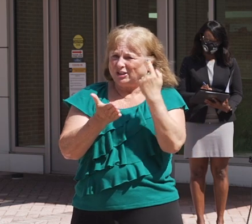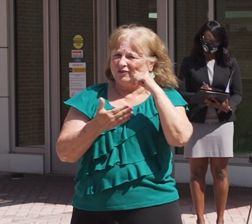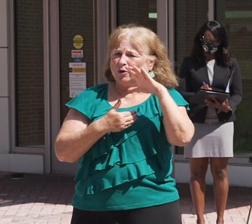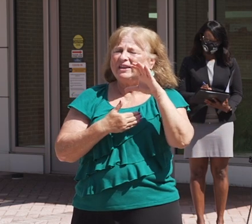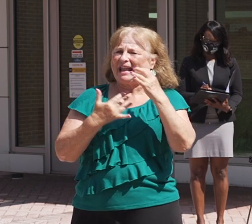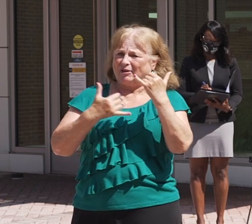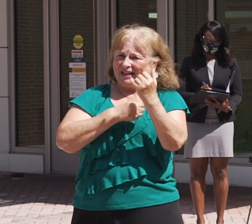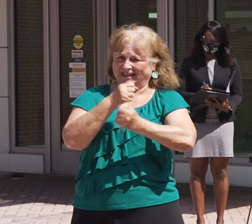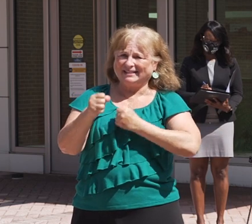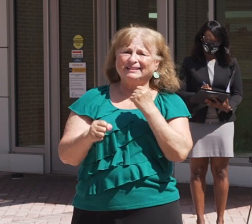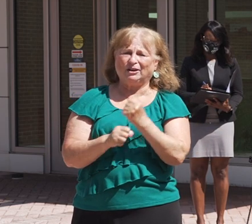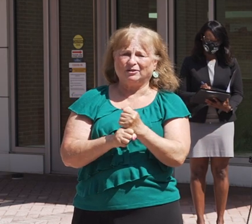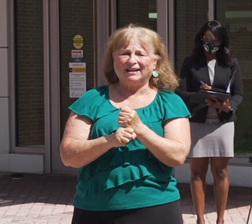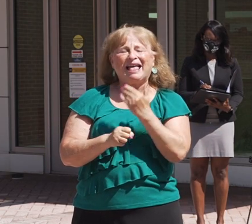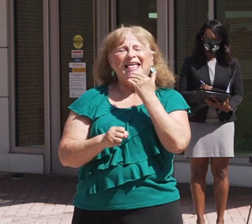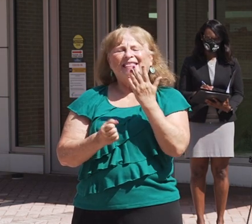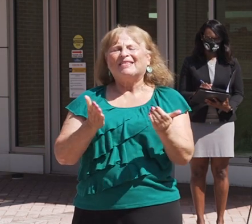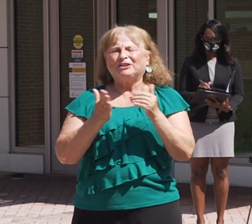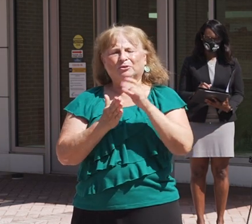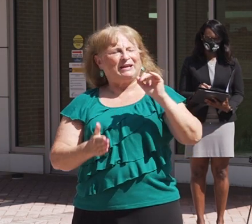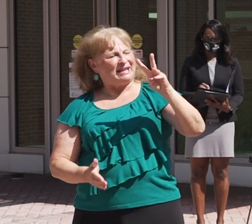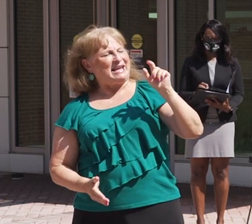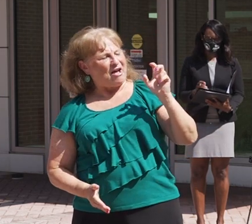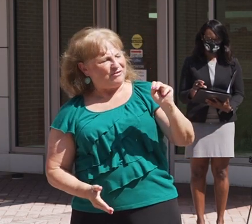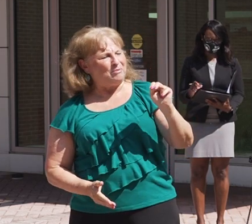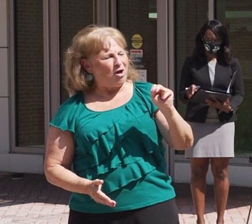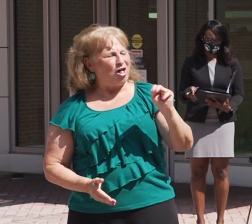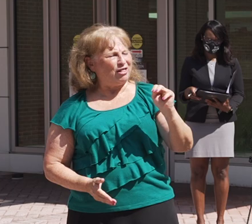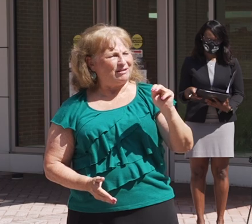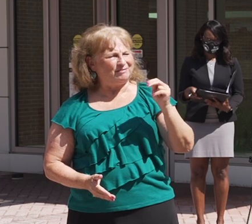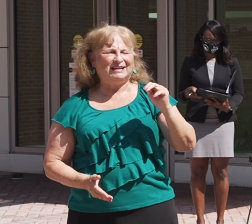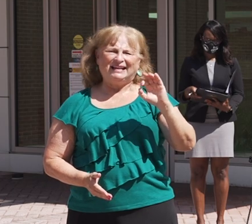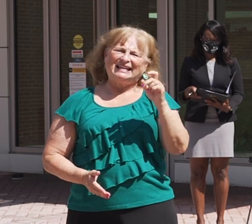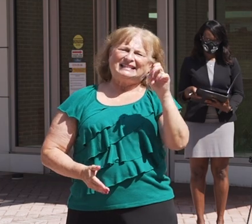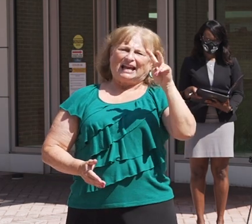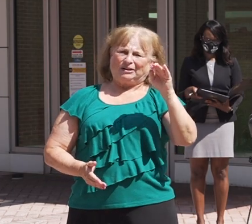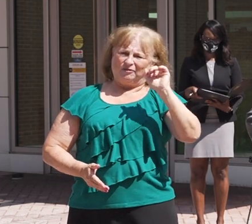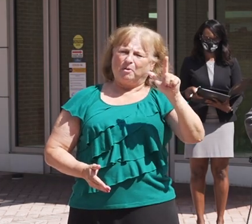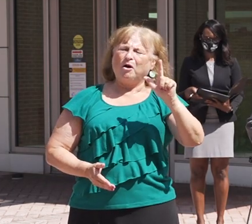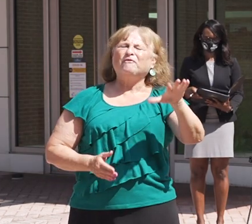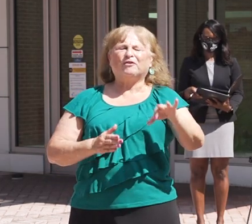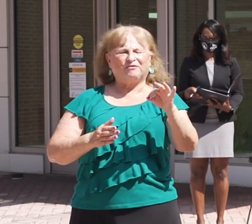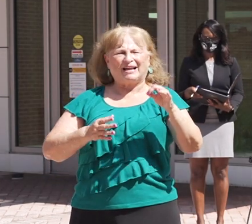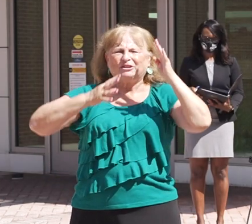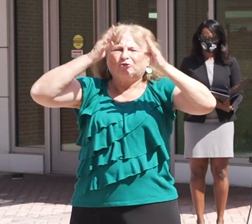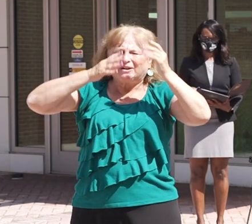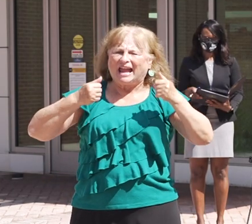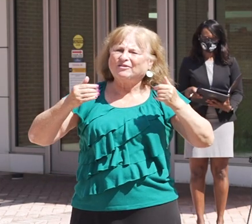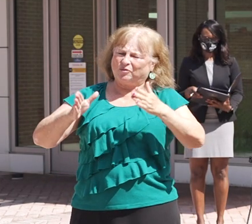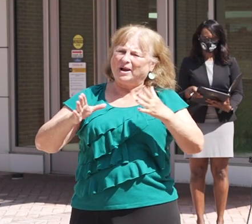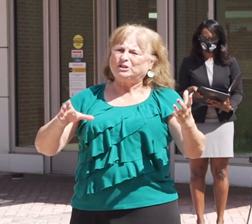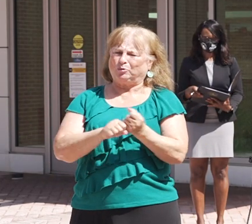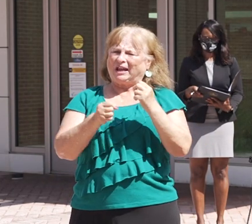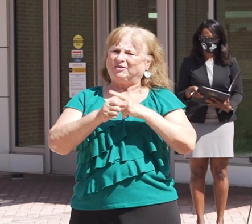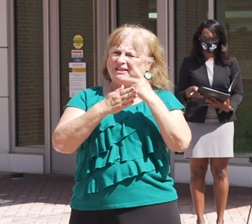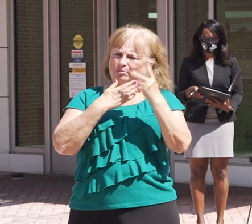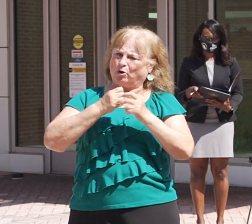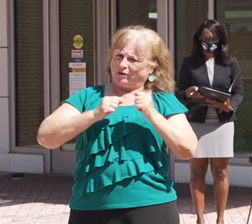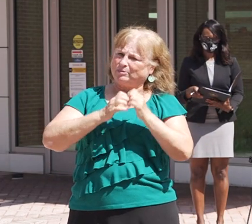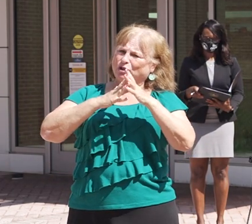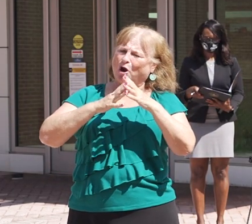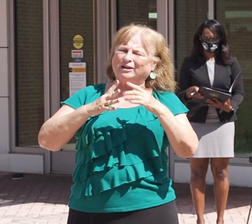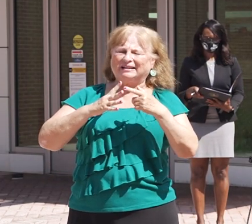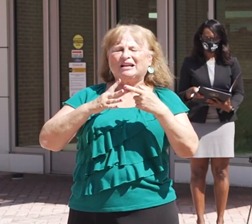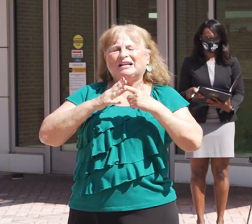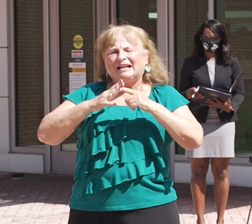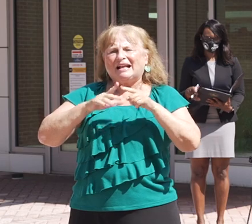this year. Thank you again, Calvin Ball, County Executive Ball, for finding innovative and creative ways to get this program started as soon